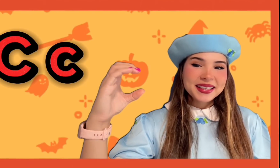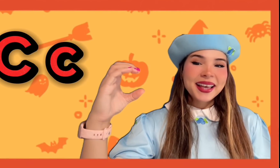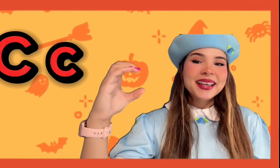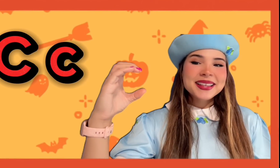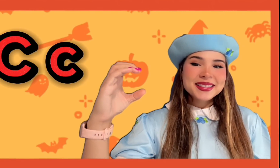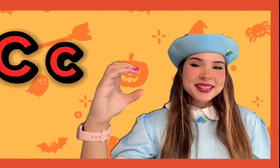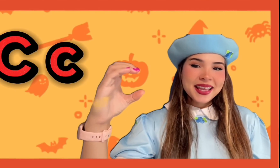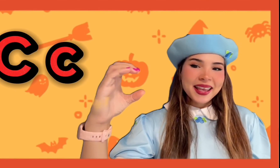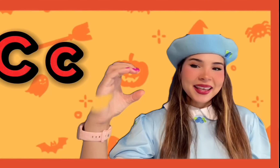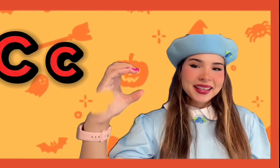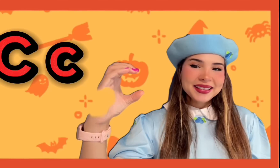C.